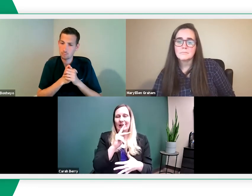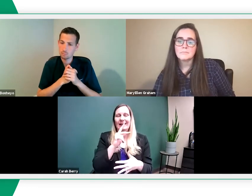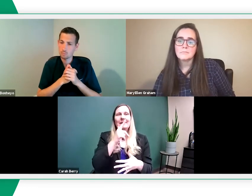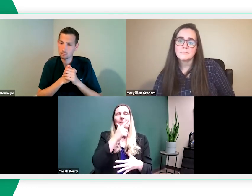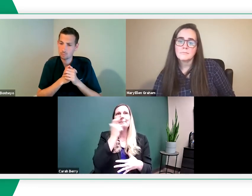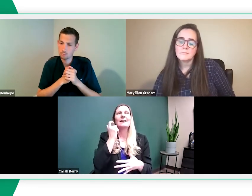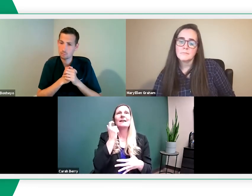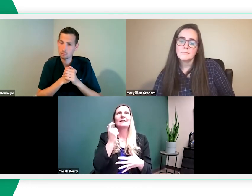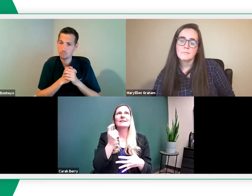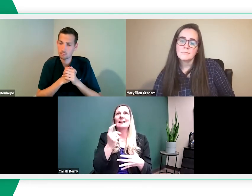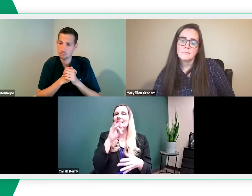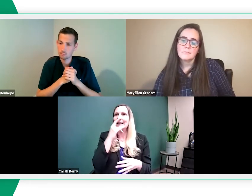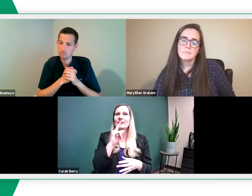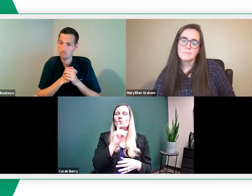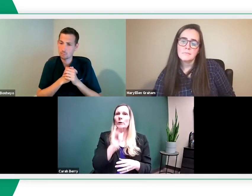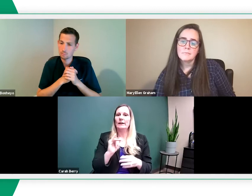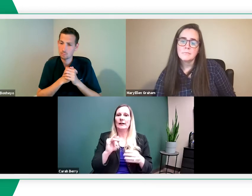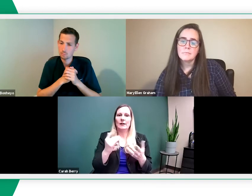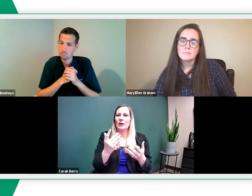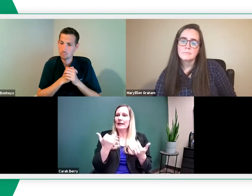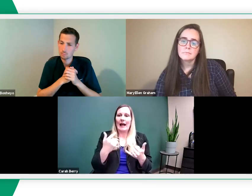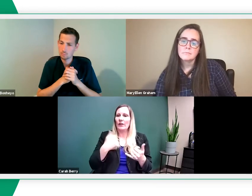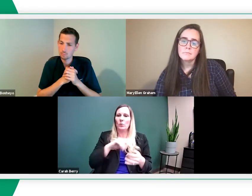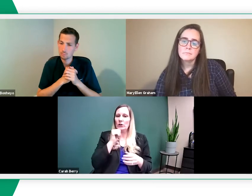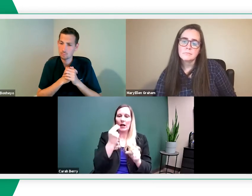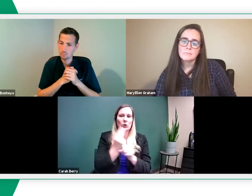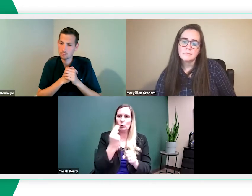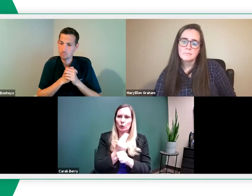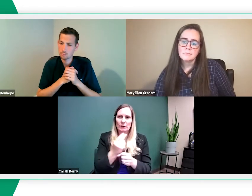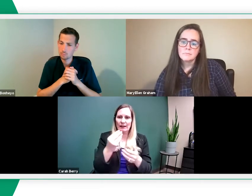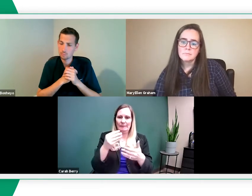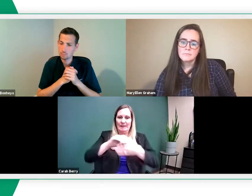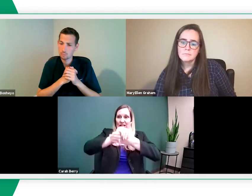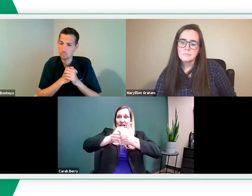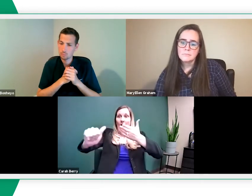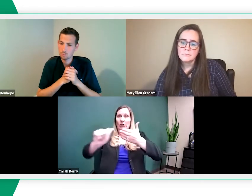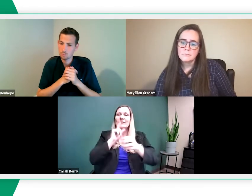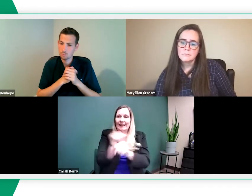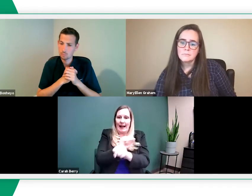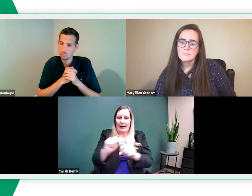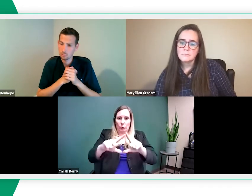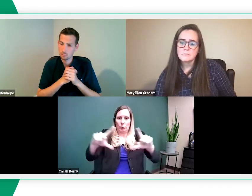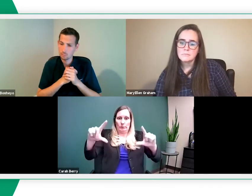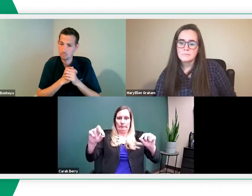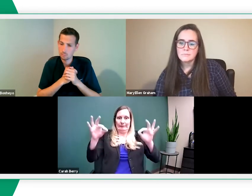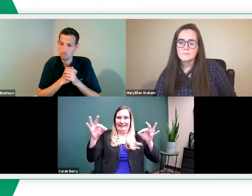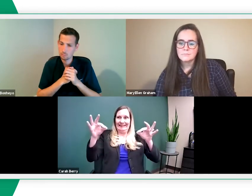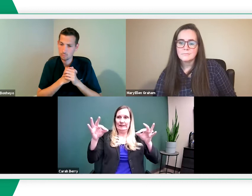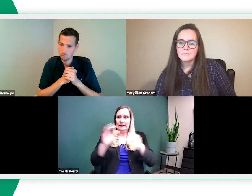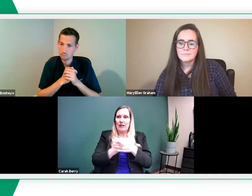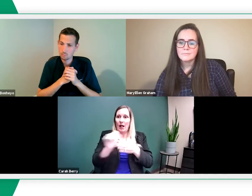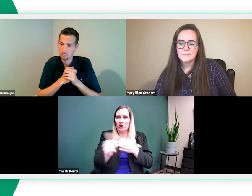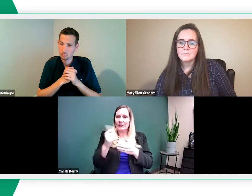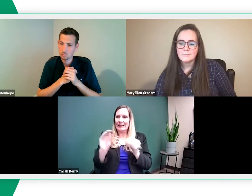And that's that really should be our priority there, because kids really they don't use